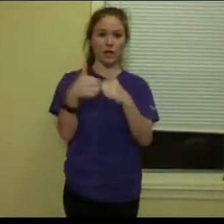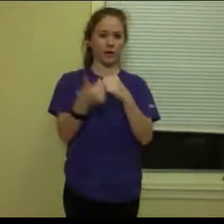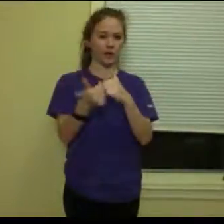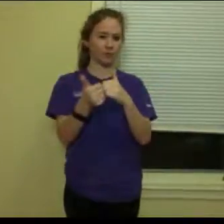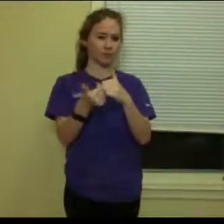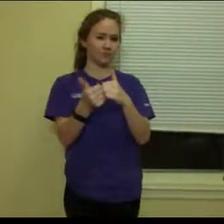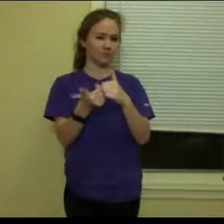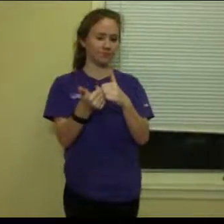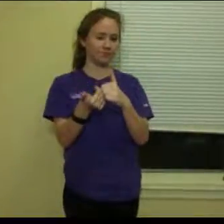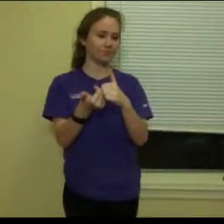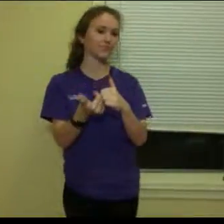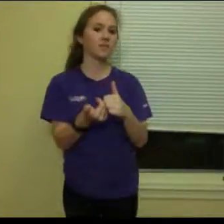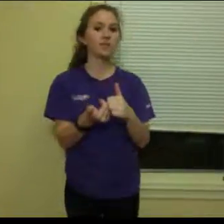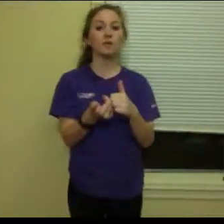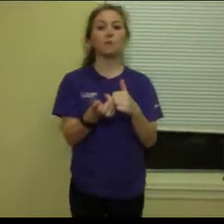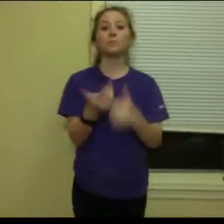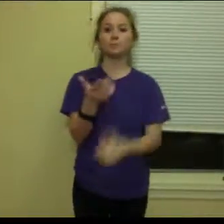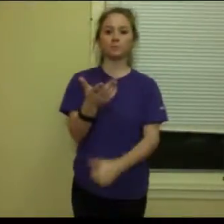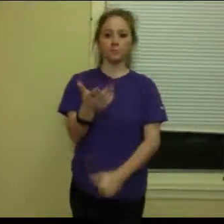Strong opposition